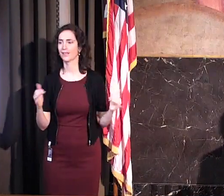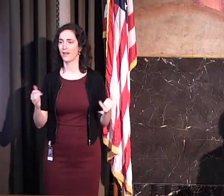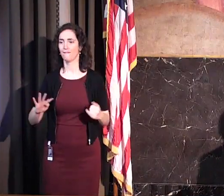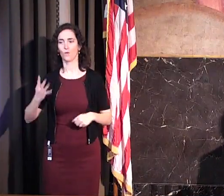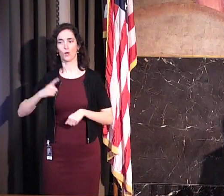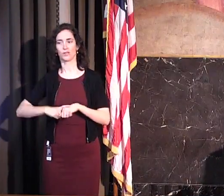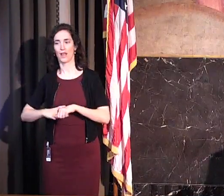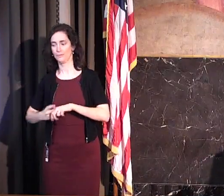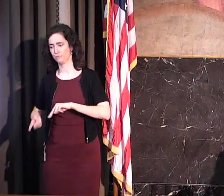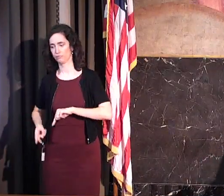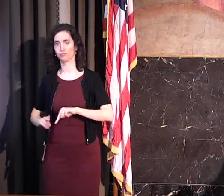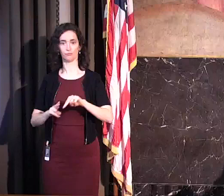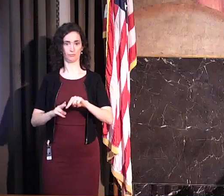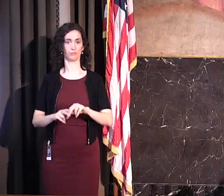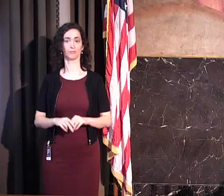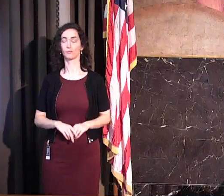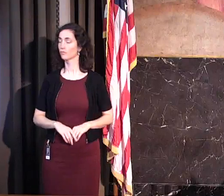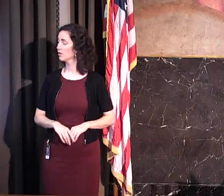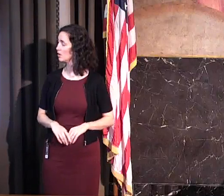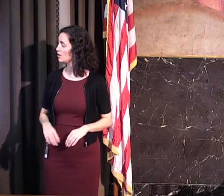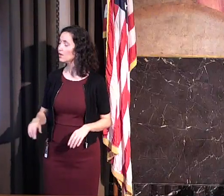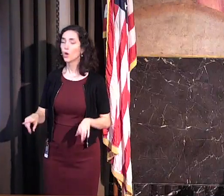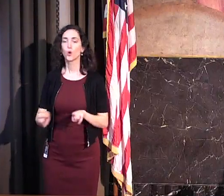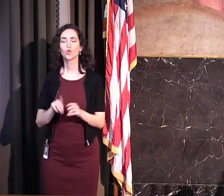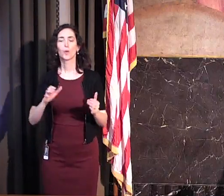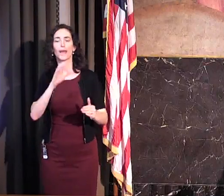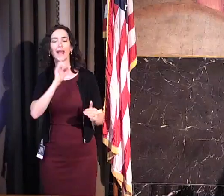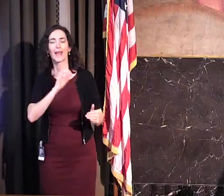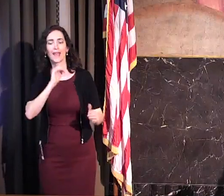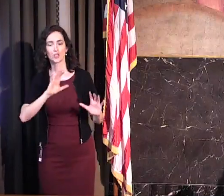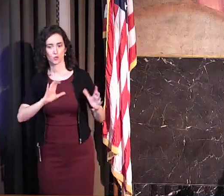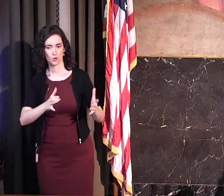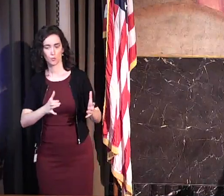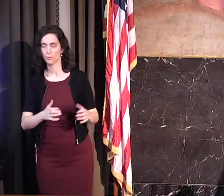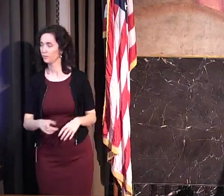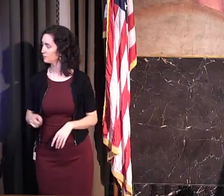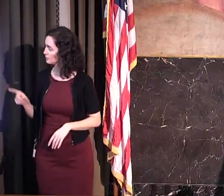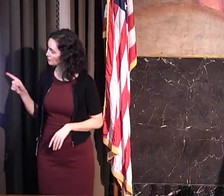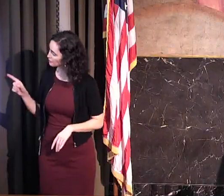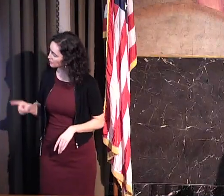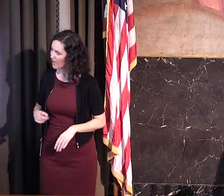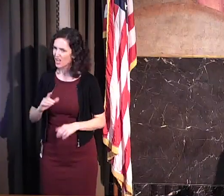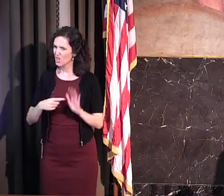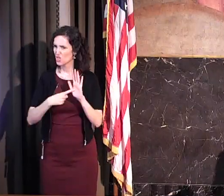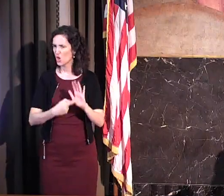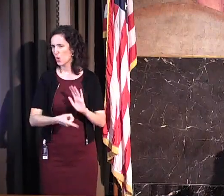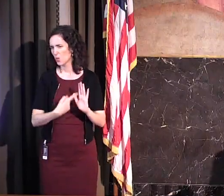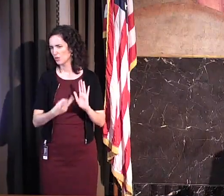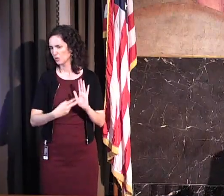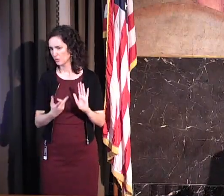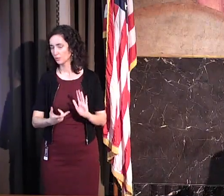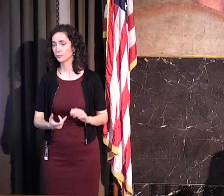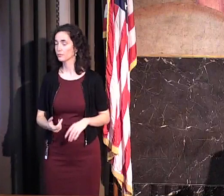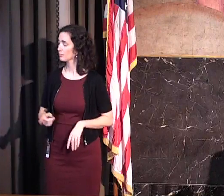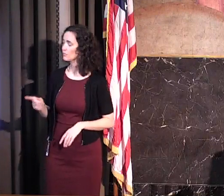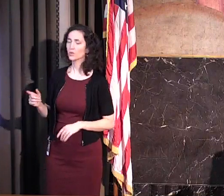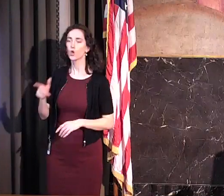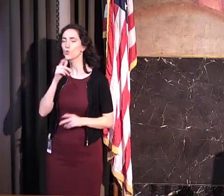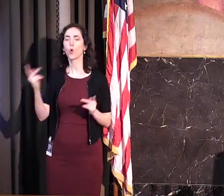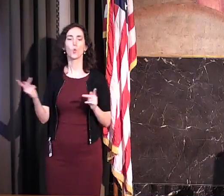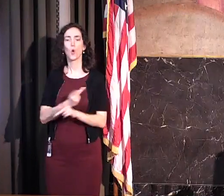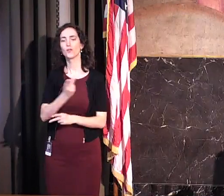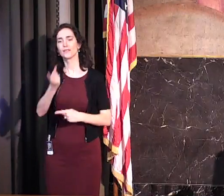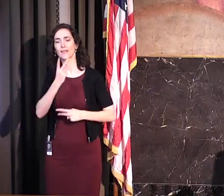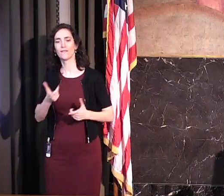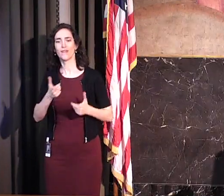at cases, new cases by age group, that'll be the next slide. I want to point out a couple things here. We're seeing the sharpest increase in cases